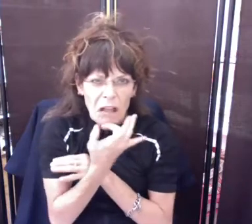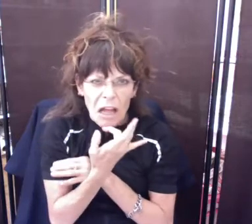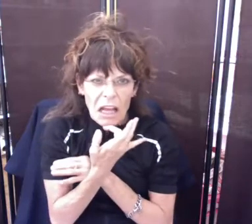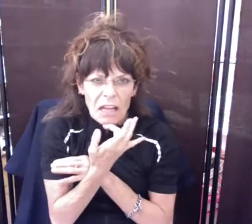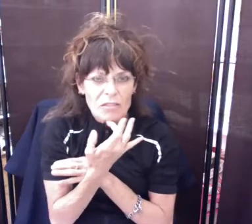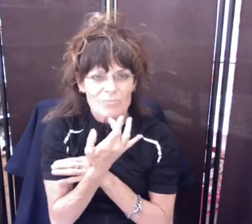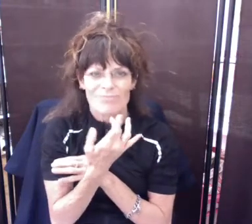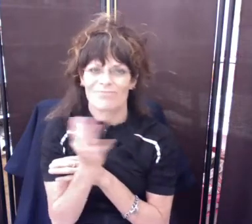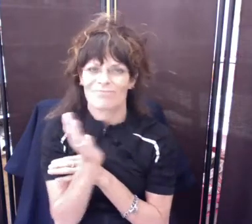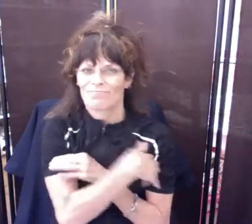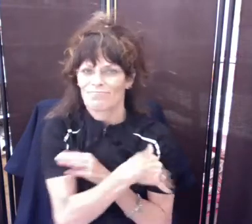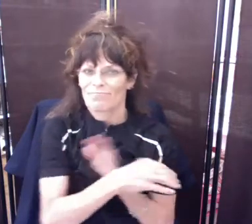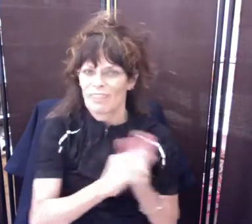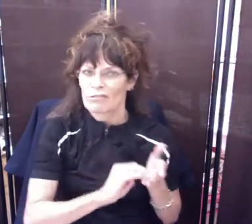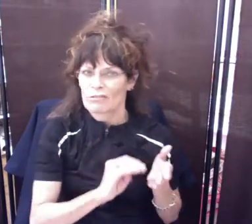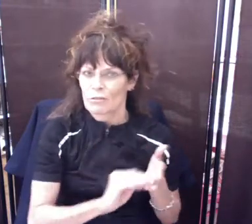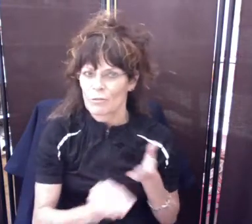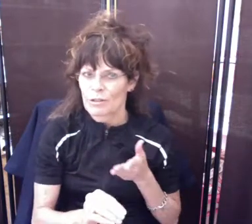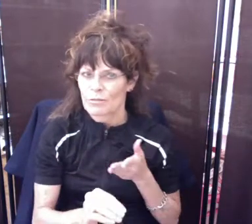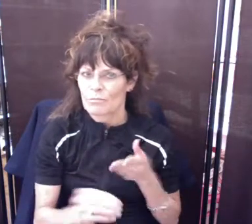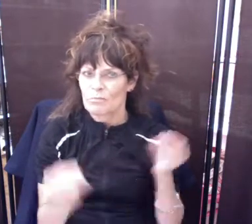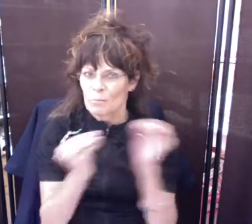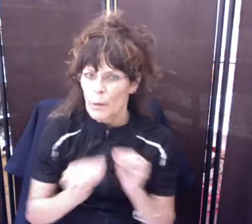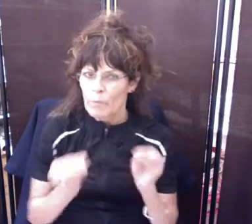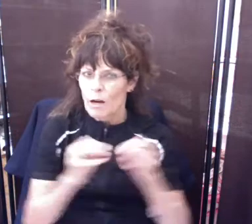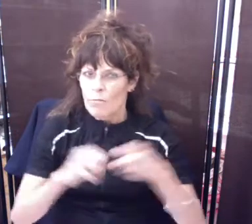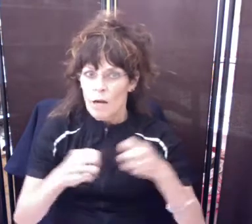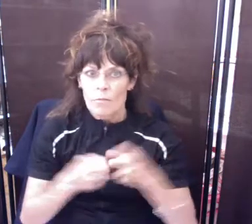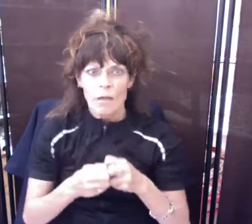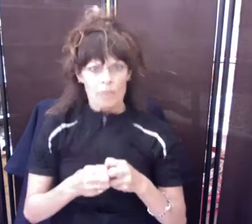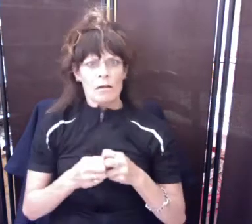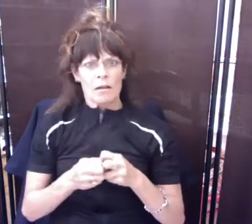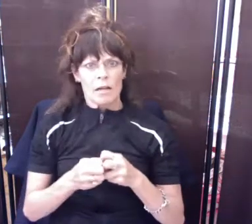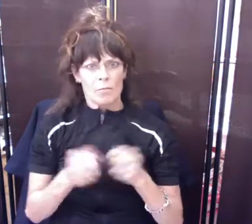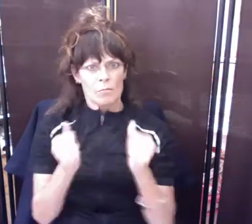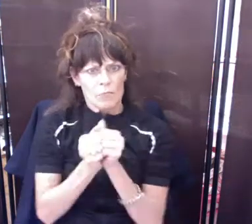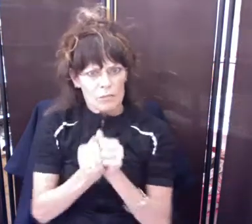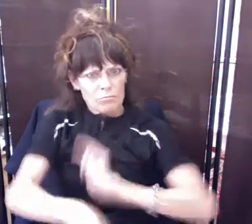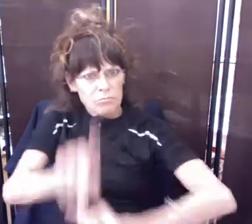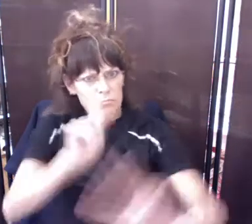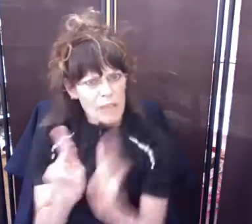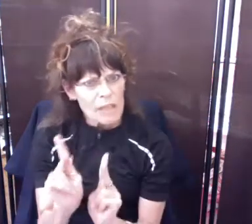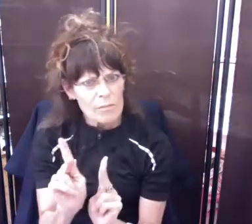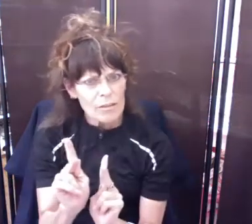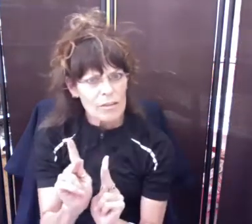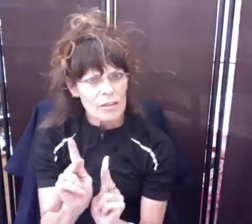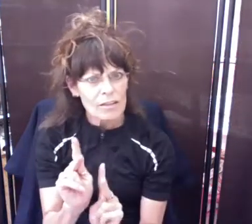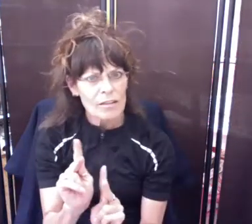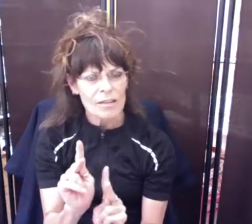had more and more problems. And I started to have problems with people. Now, you live life,